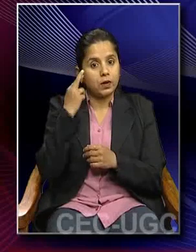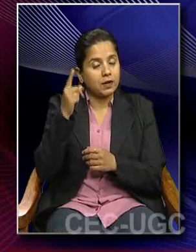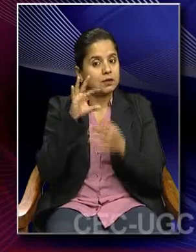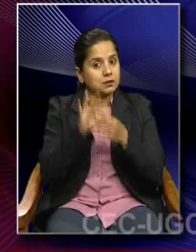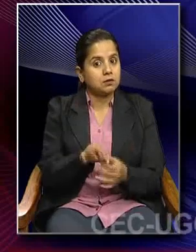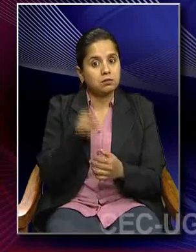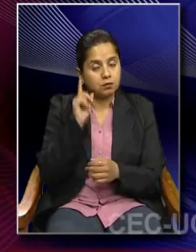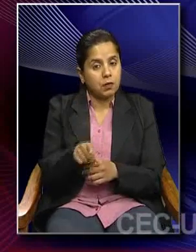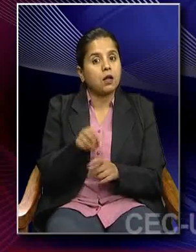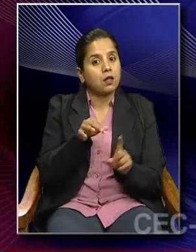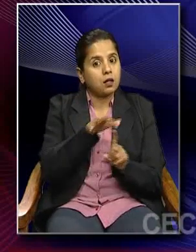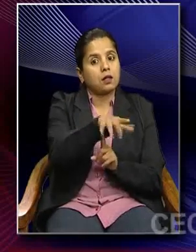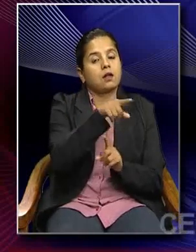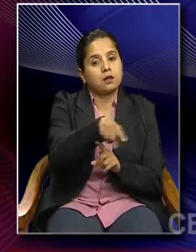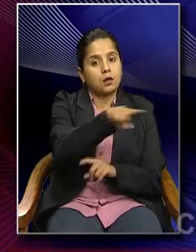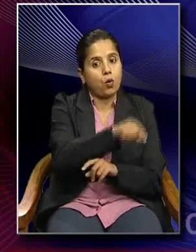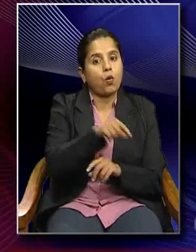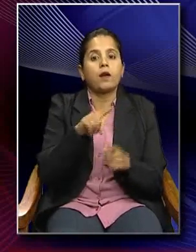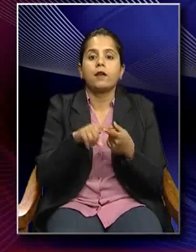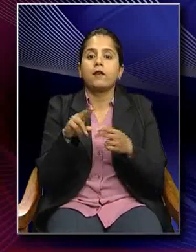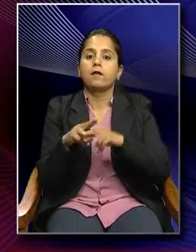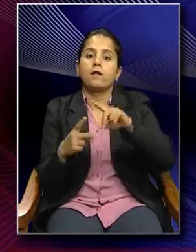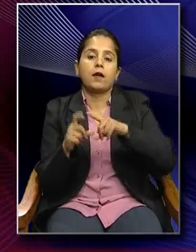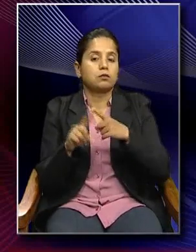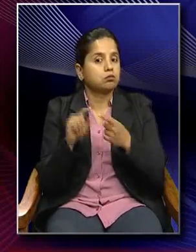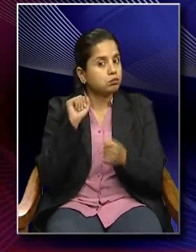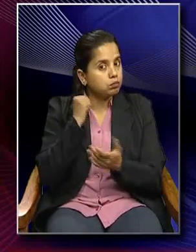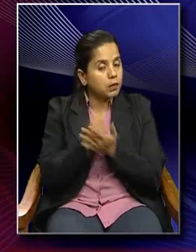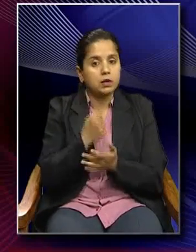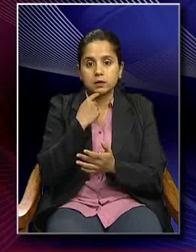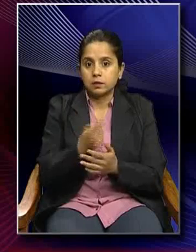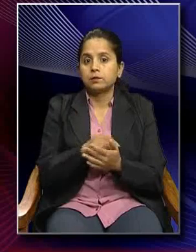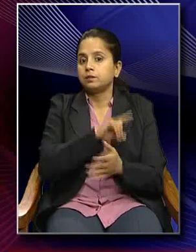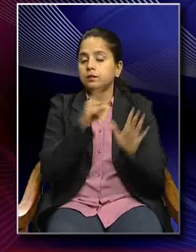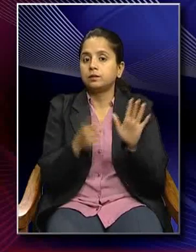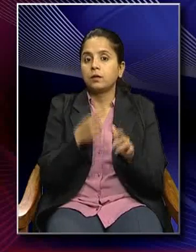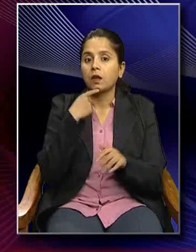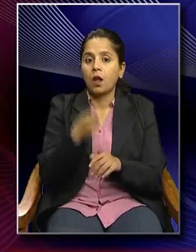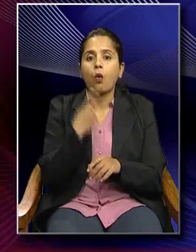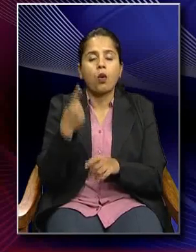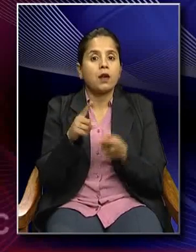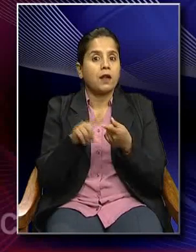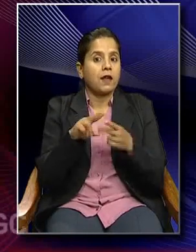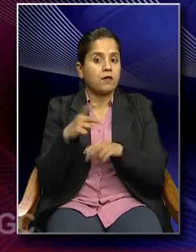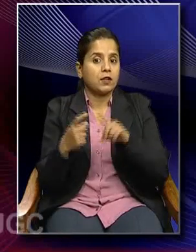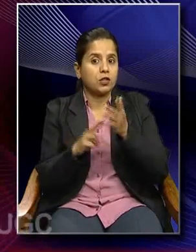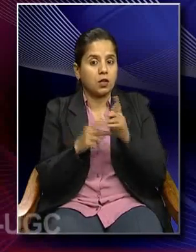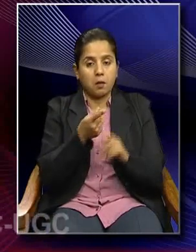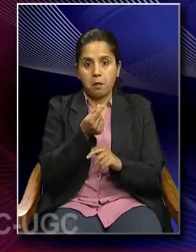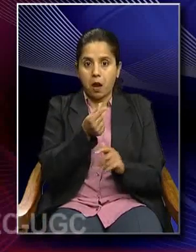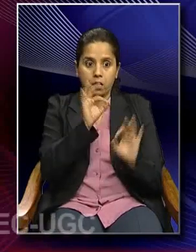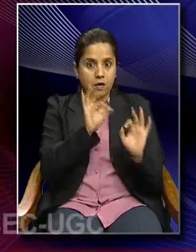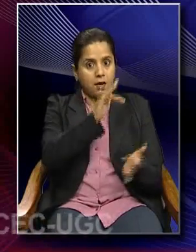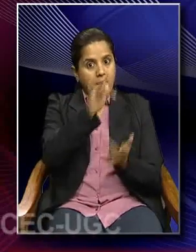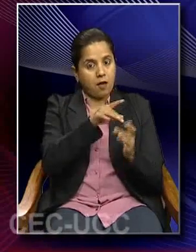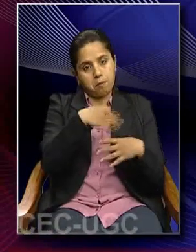to a specific effect. Then it says that only an efficient cause can produce